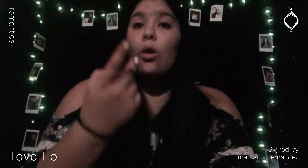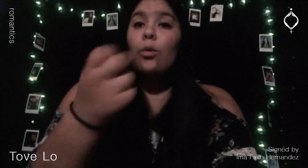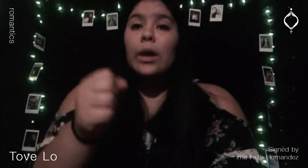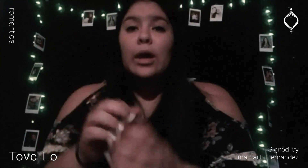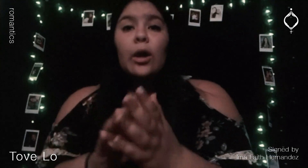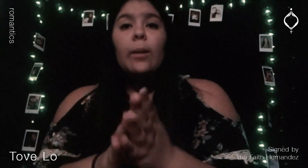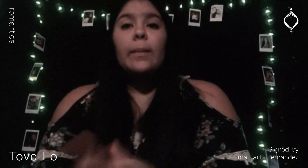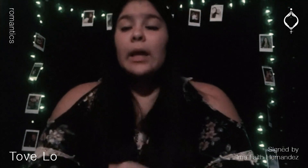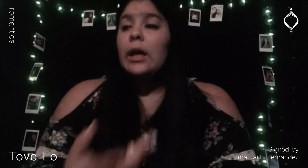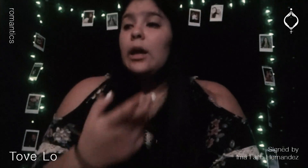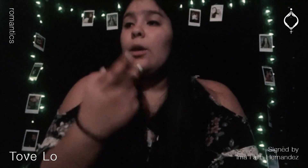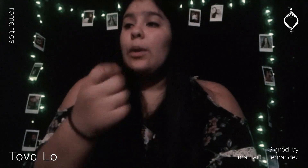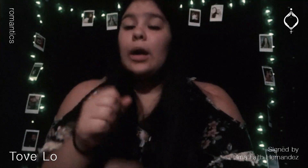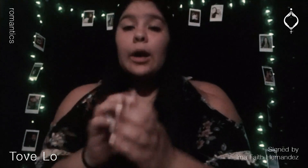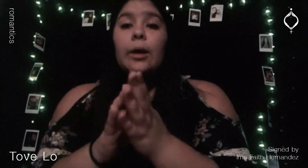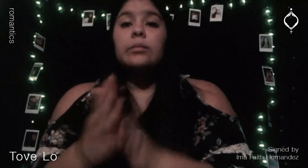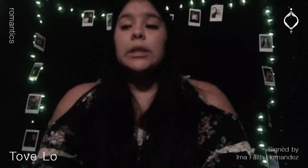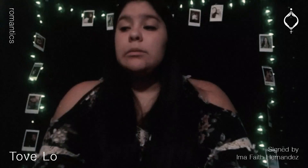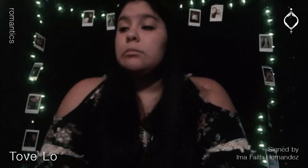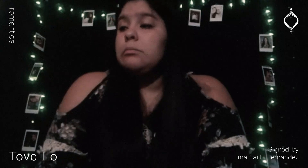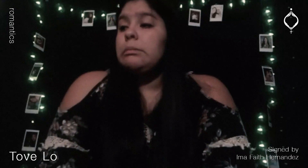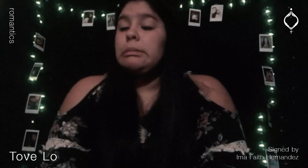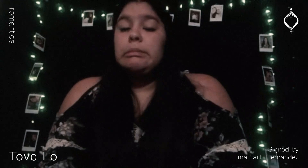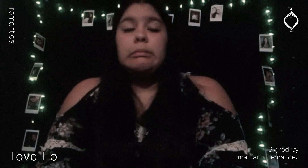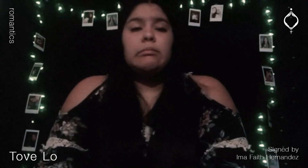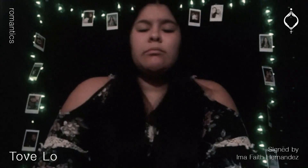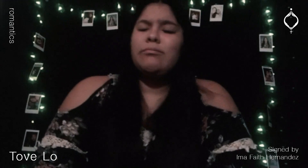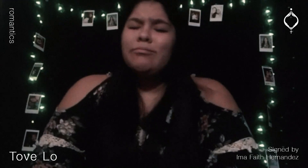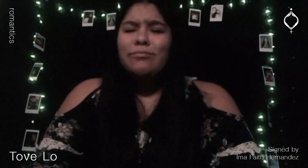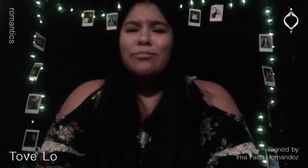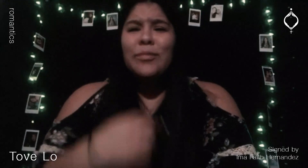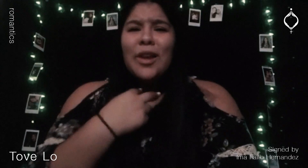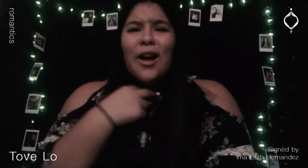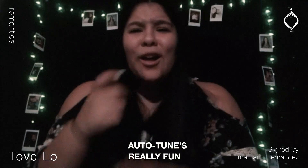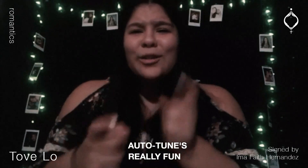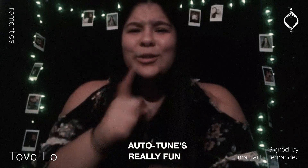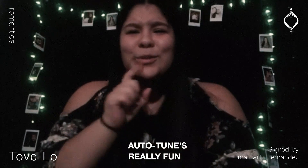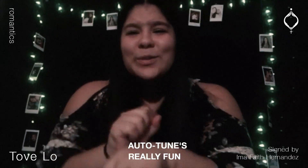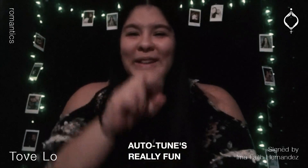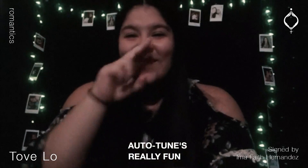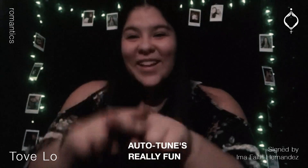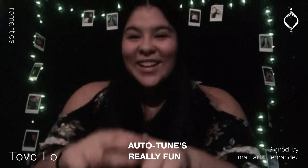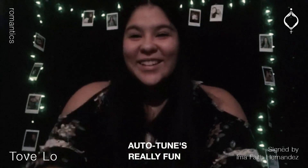gotta make a feel Auto-tune's really fun